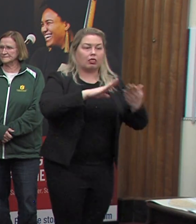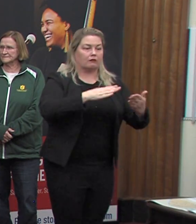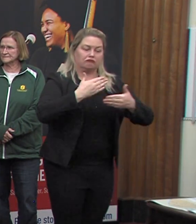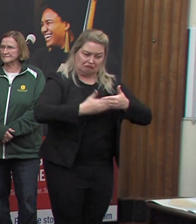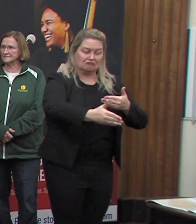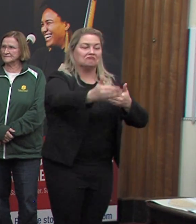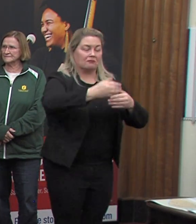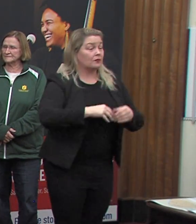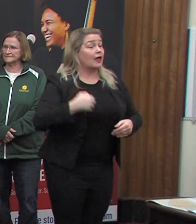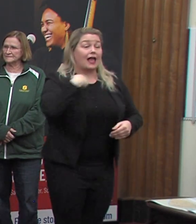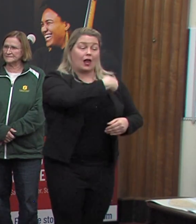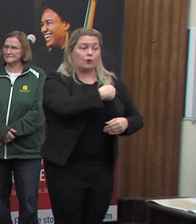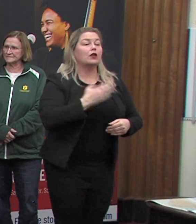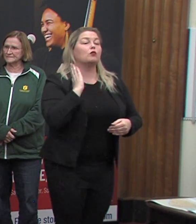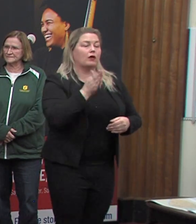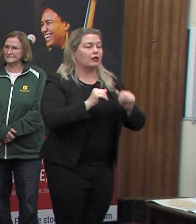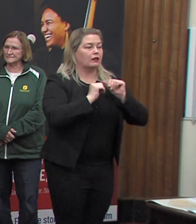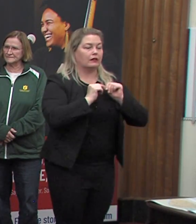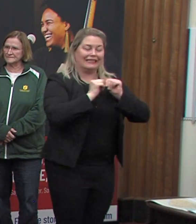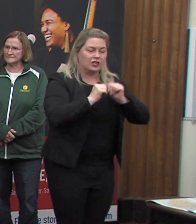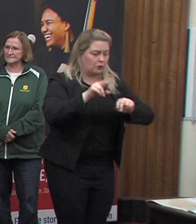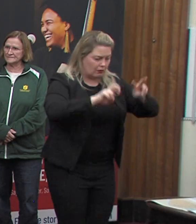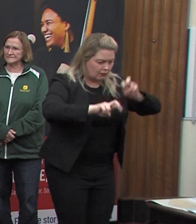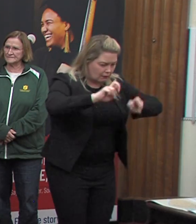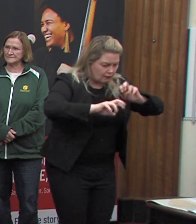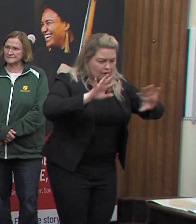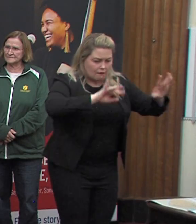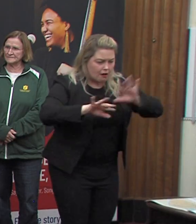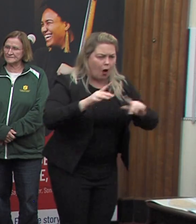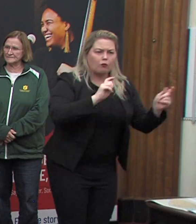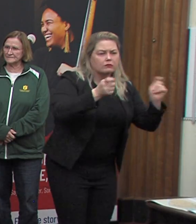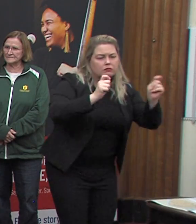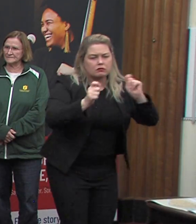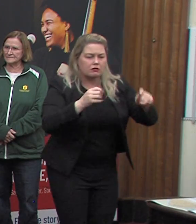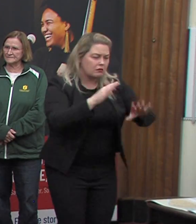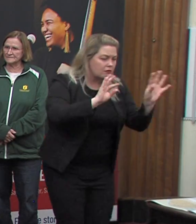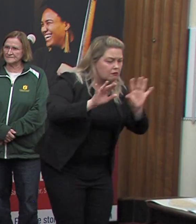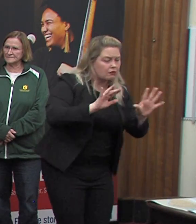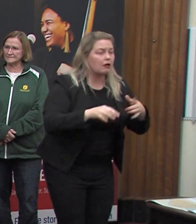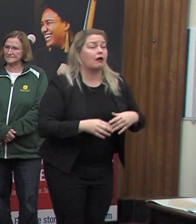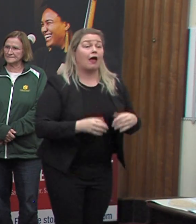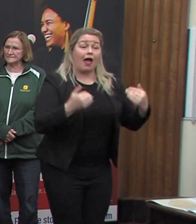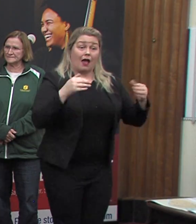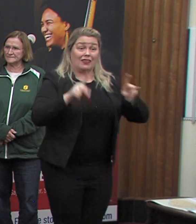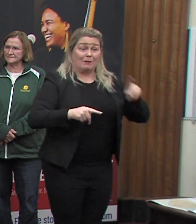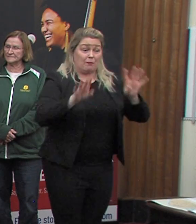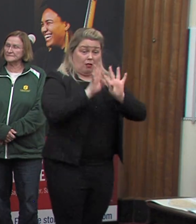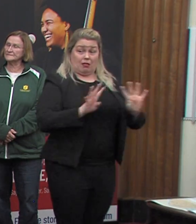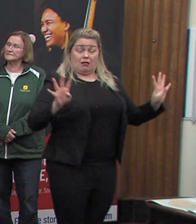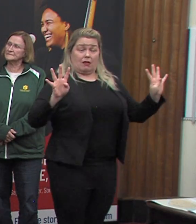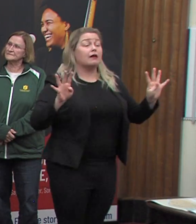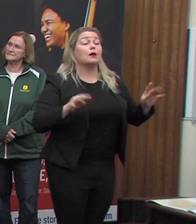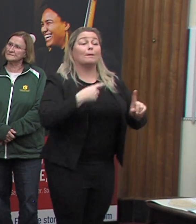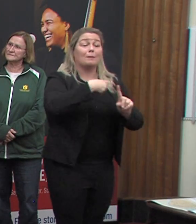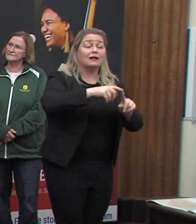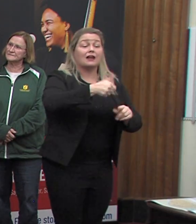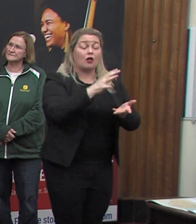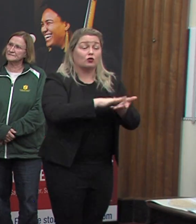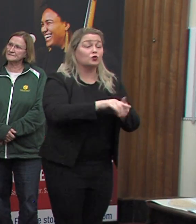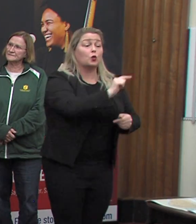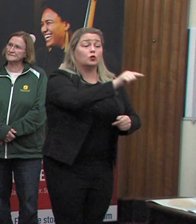said, we will continually assess it and make changes if we need to. This group behind me and the other schools that